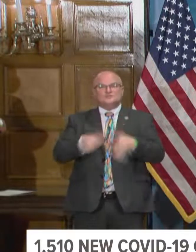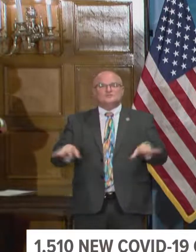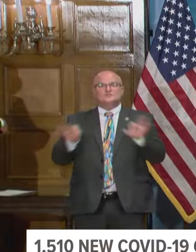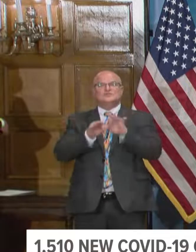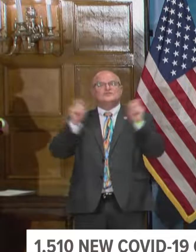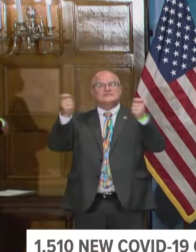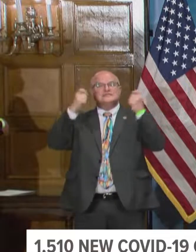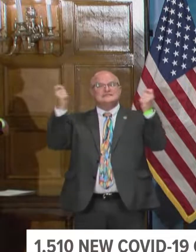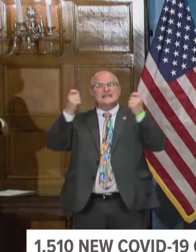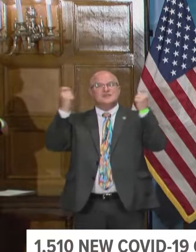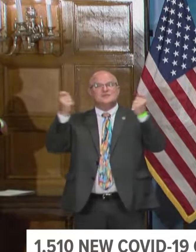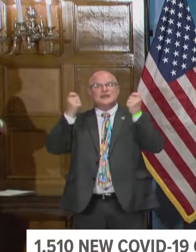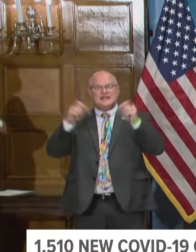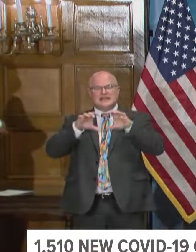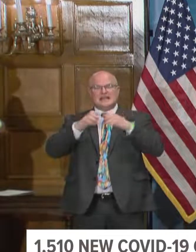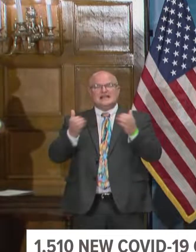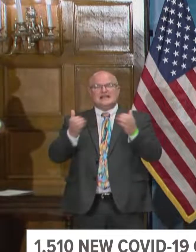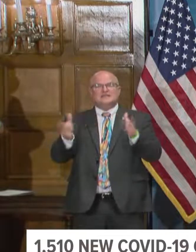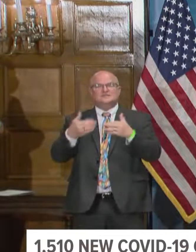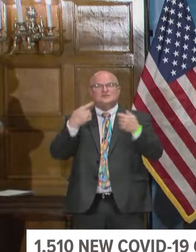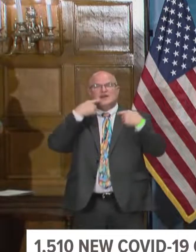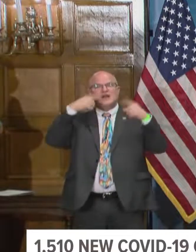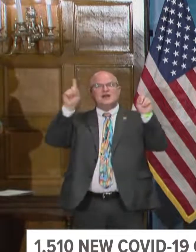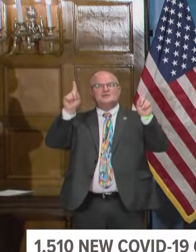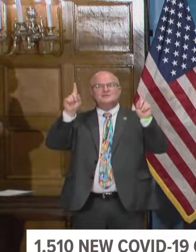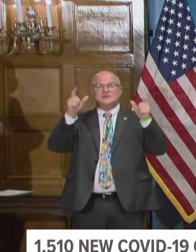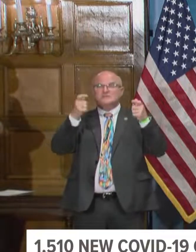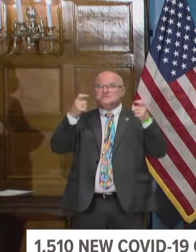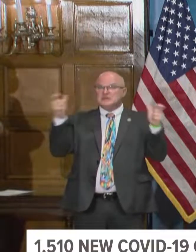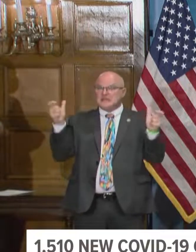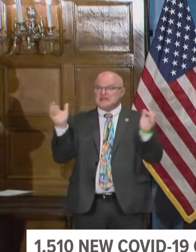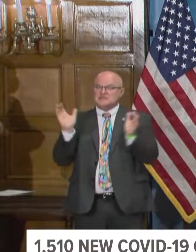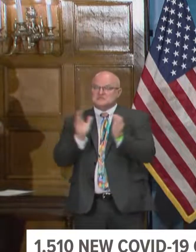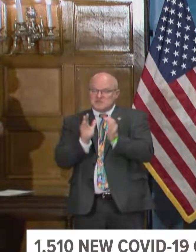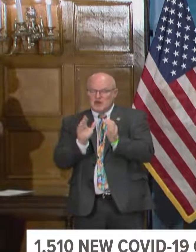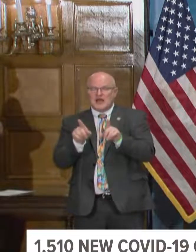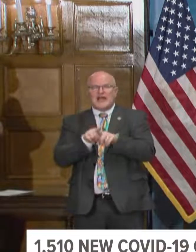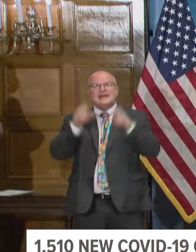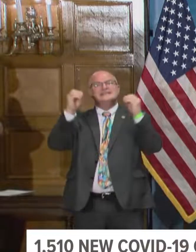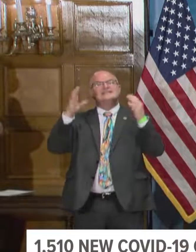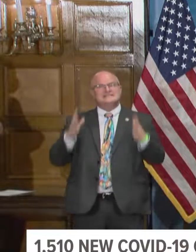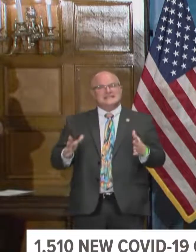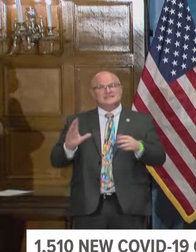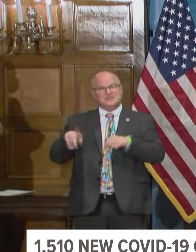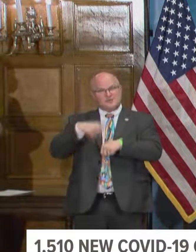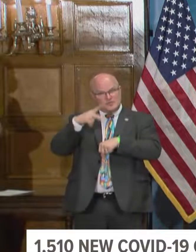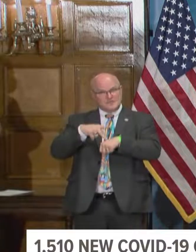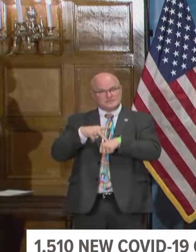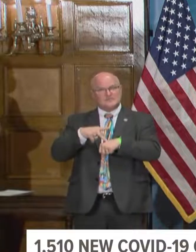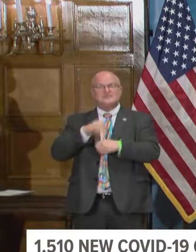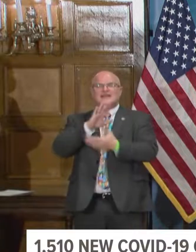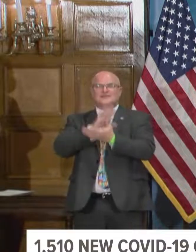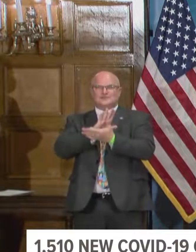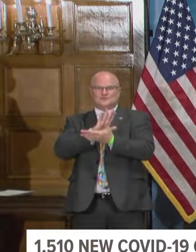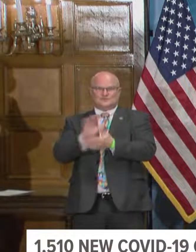celebrate classroom accomplishments, big and small, as do our teachers and our principals and our